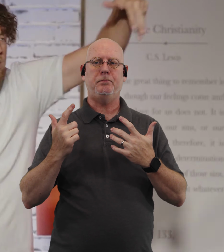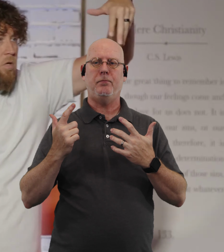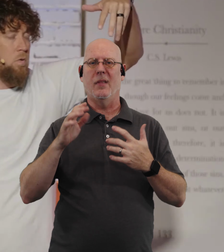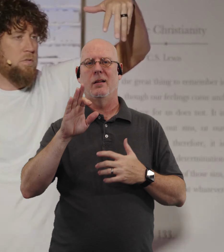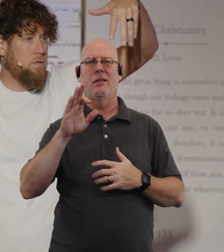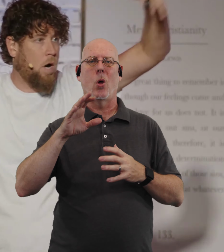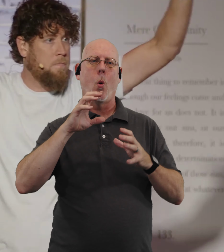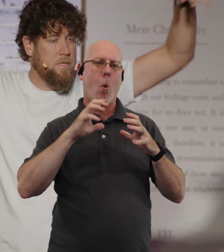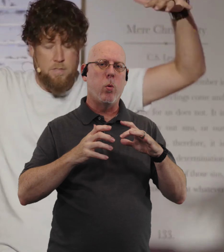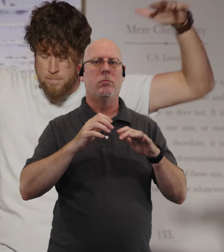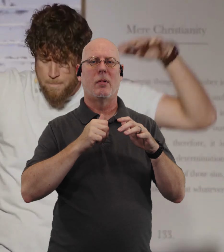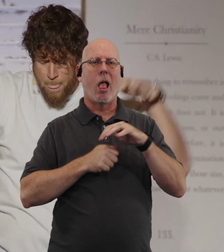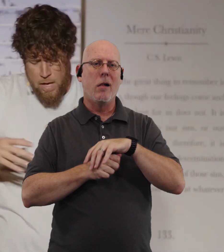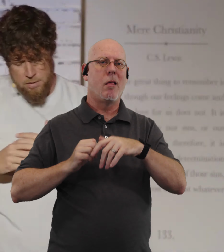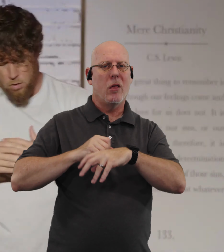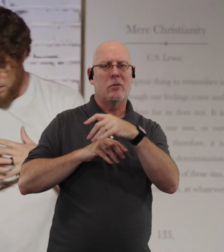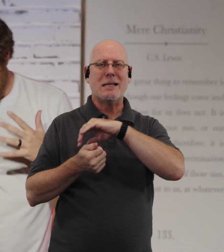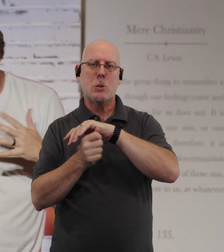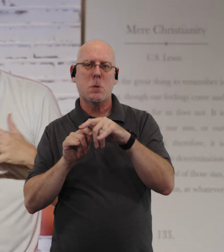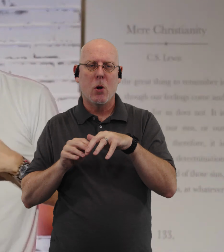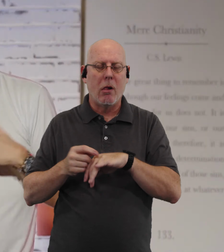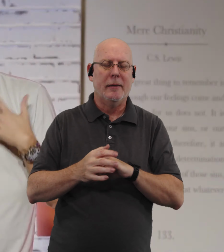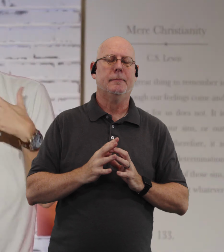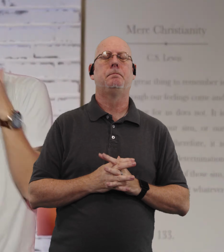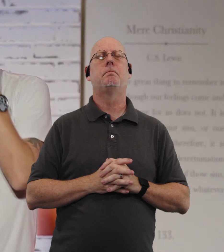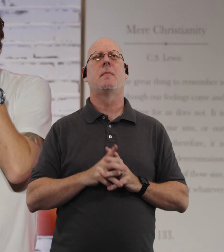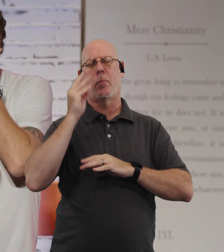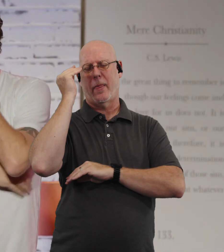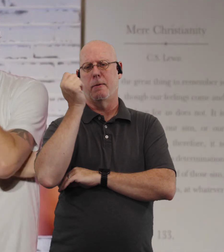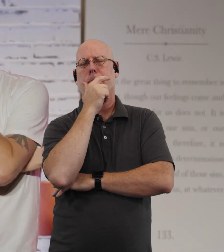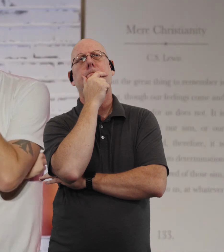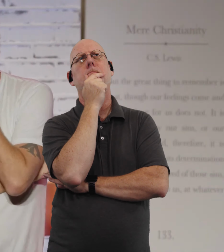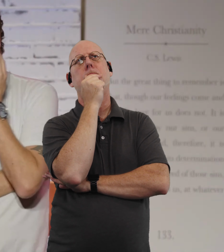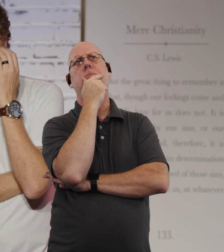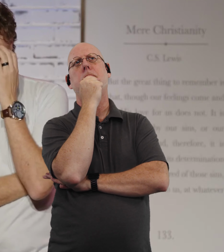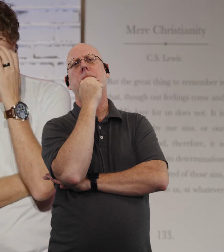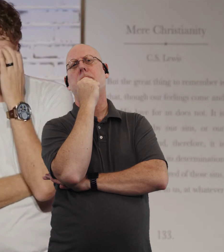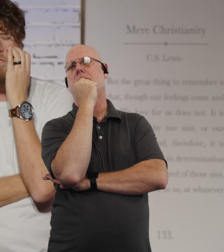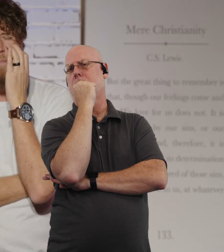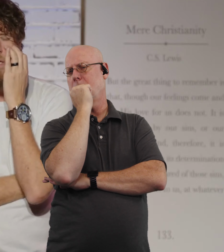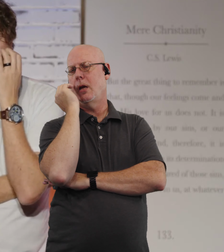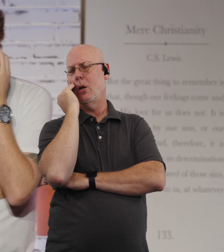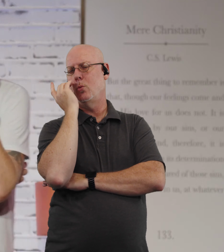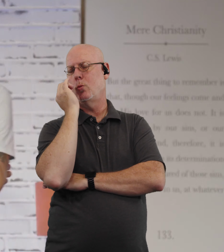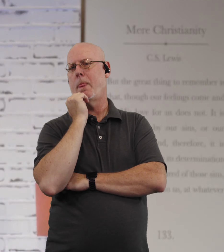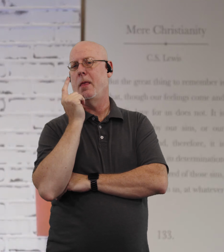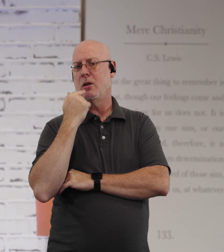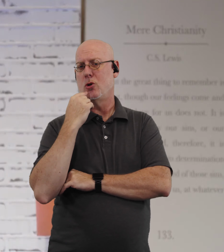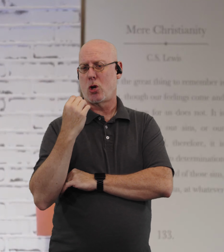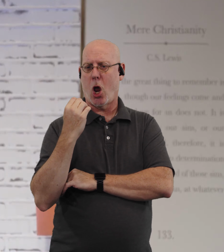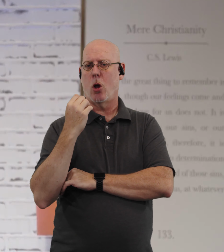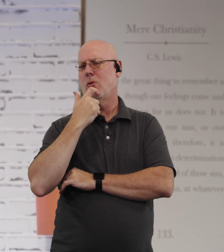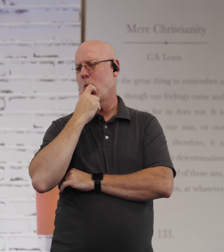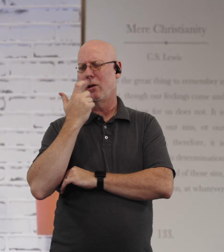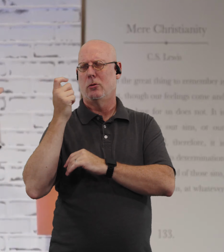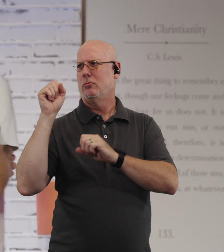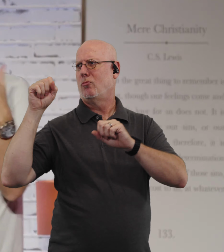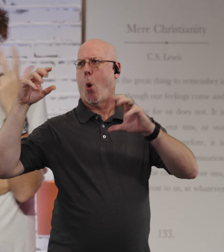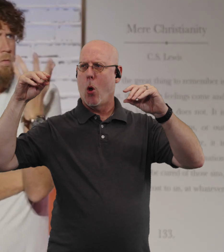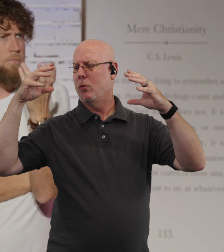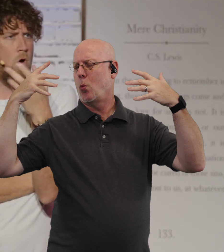these foxholes and armaments, and so I'm there, and I'm thinking to myself, you know what, this is what it's gonna be like. They're gonna say go, or they're gonna blow the whistle,